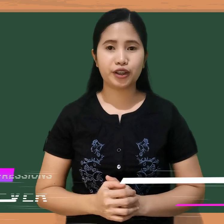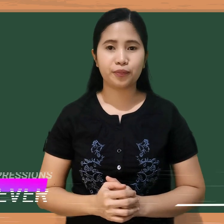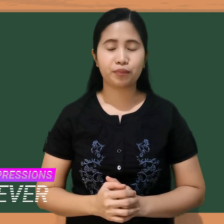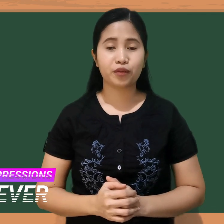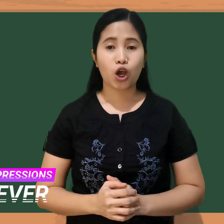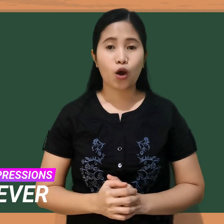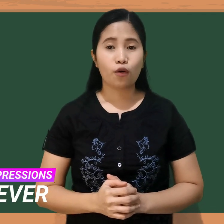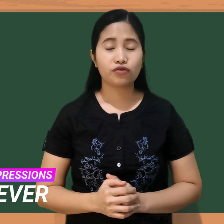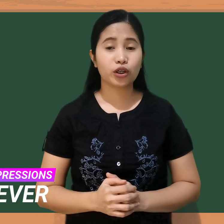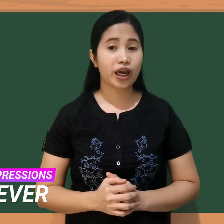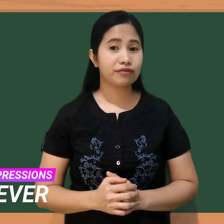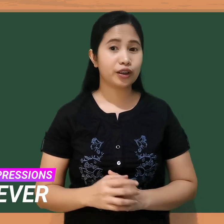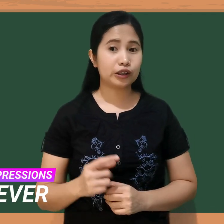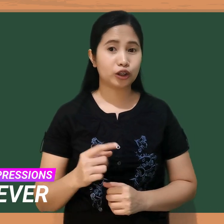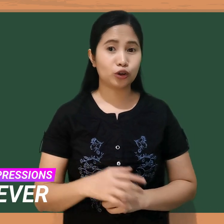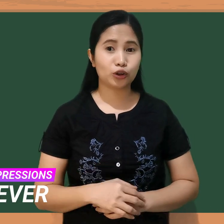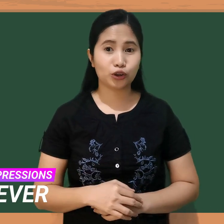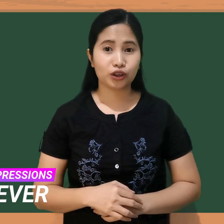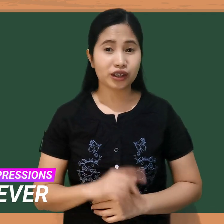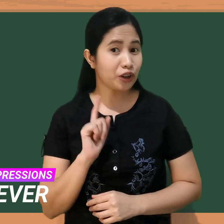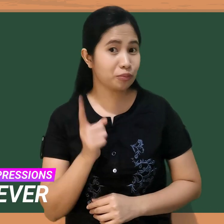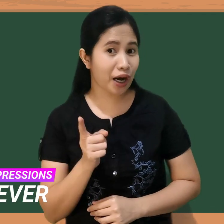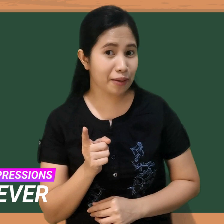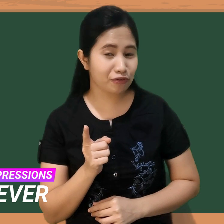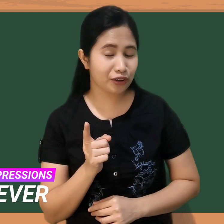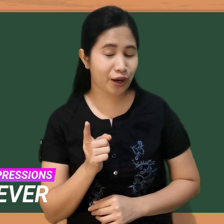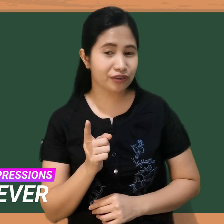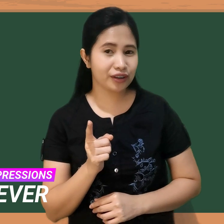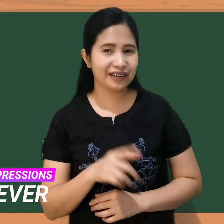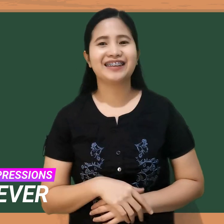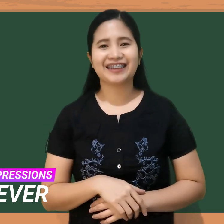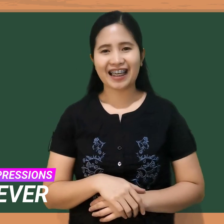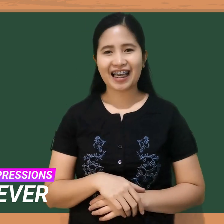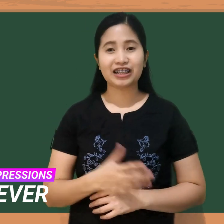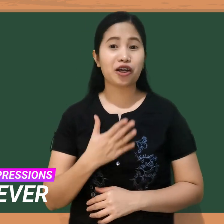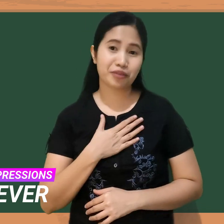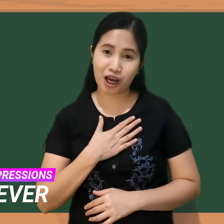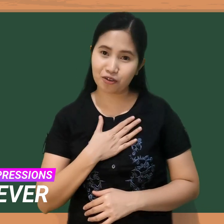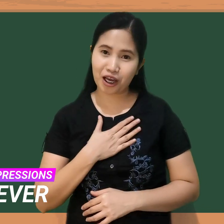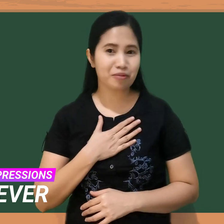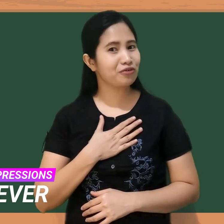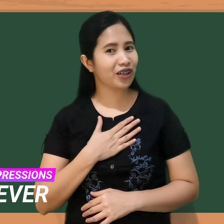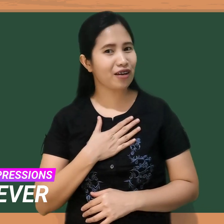forever. Forever. So, kayo ba? I mean forever? Ayan, syempre ako, I mean